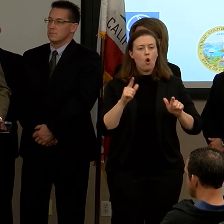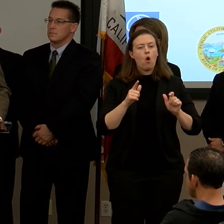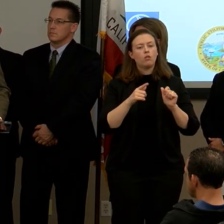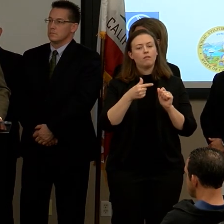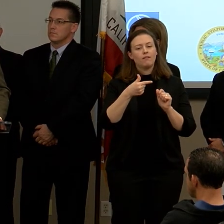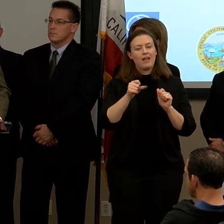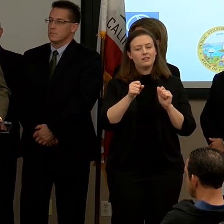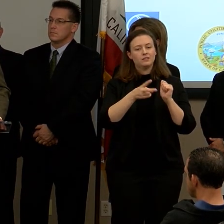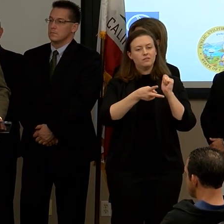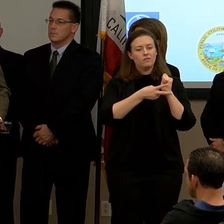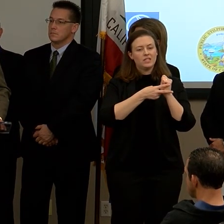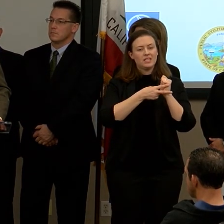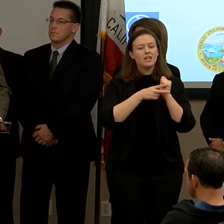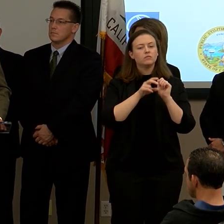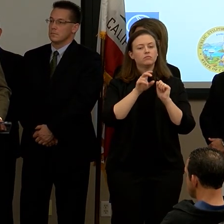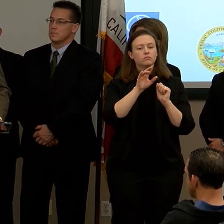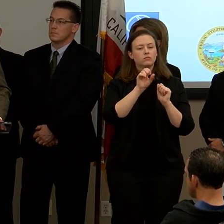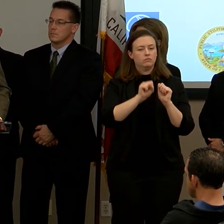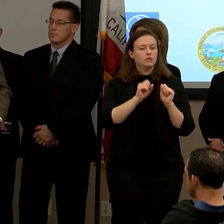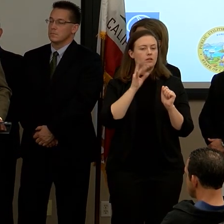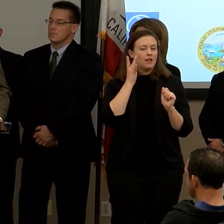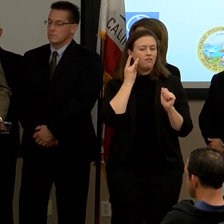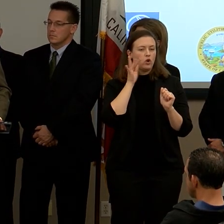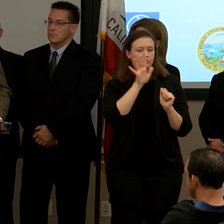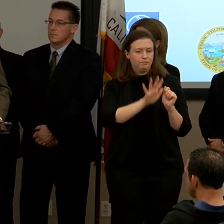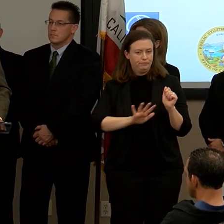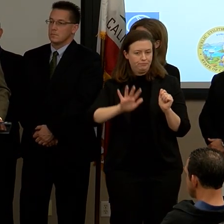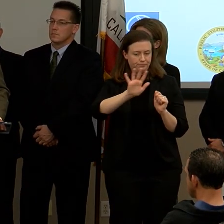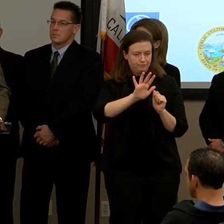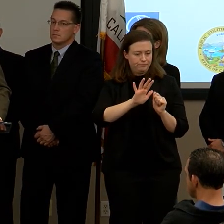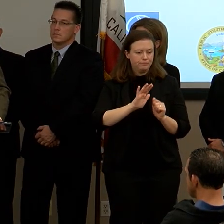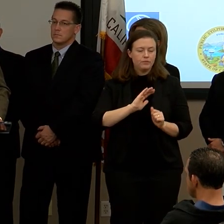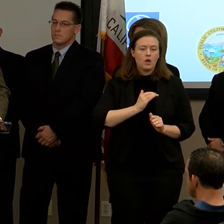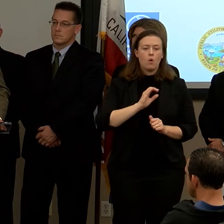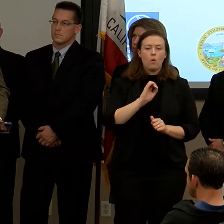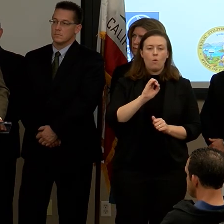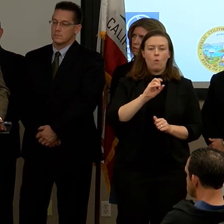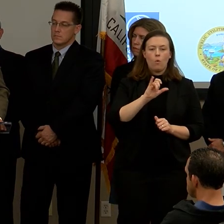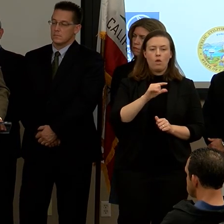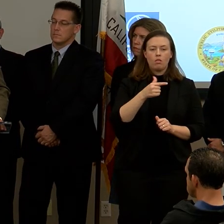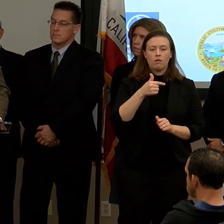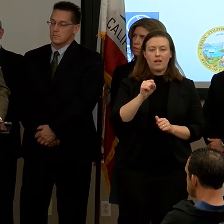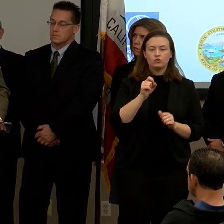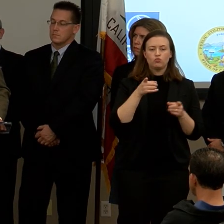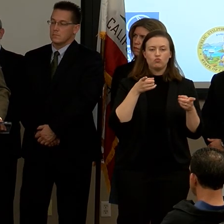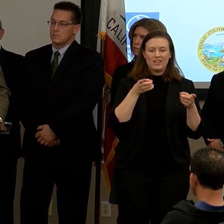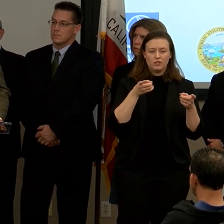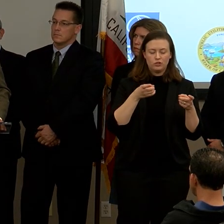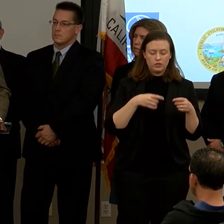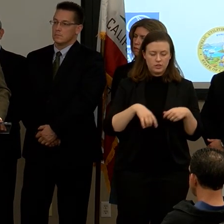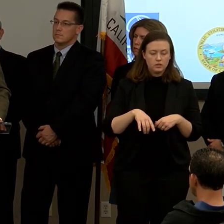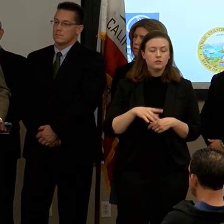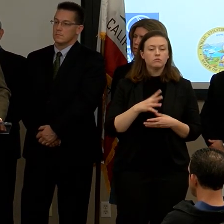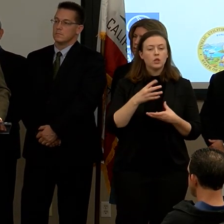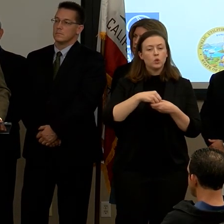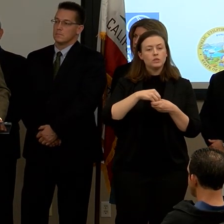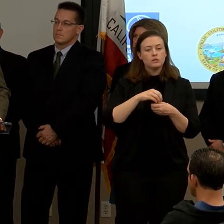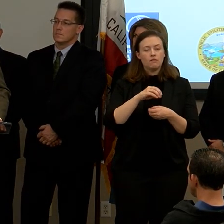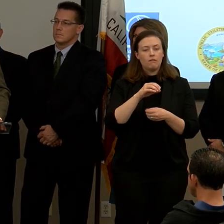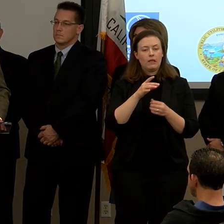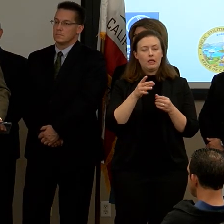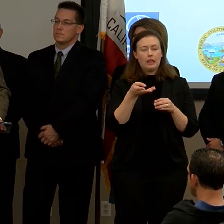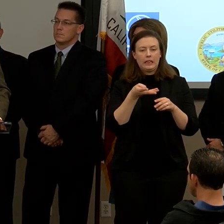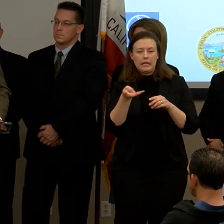storage facilities in California. In addition, our oil and gas regulation, currently in development, includes leak detection and